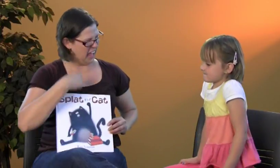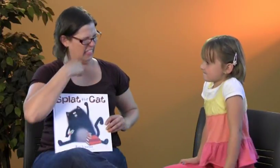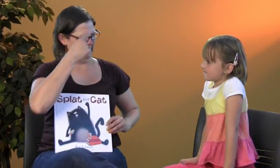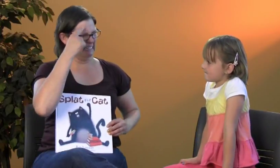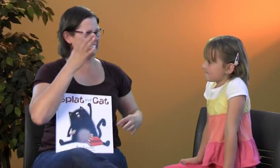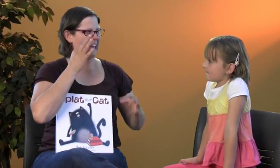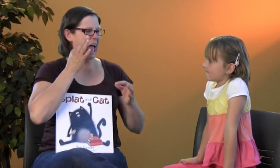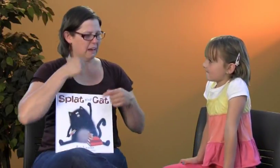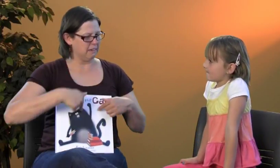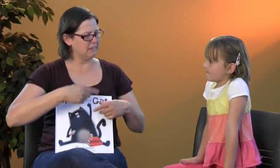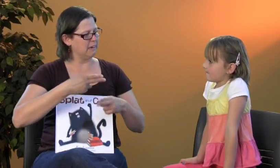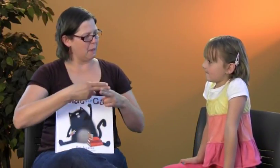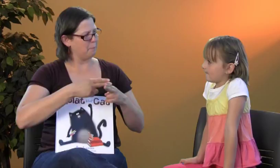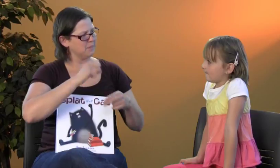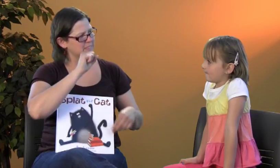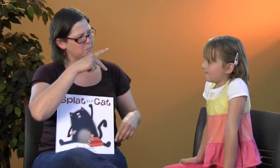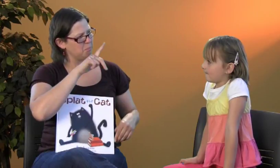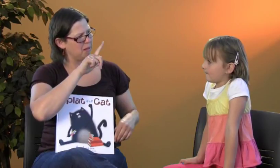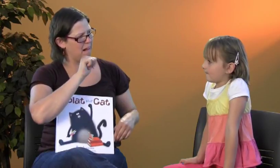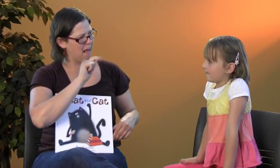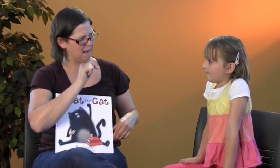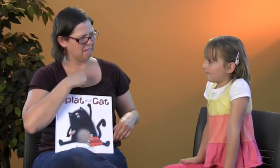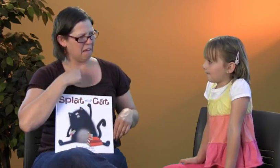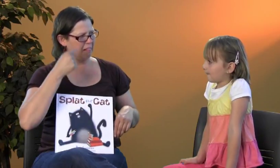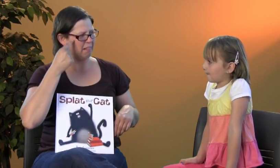Here's the author. And I think the cat's name is Splat.